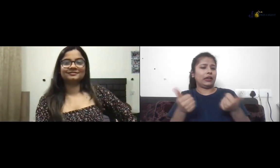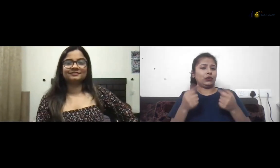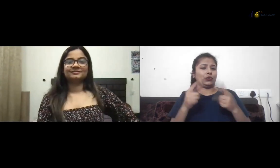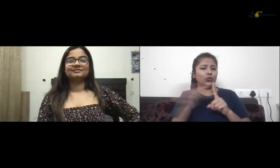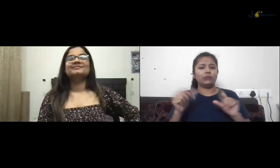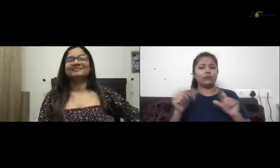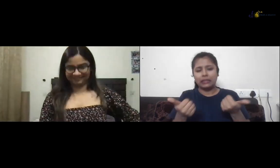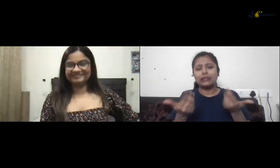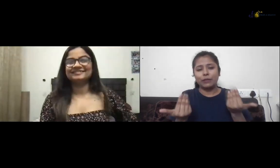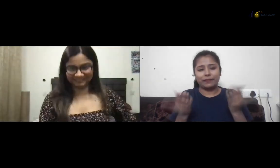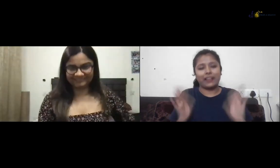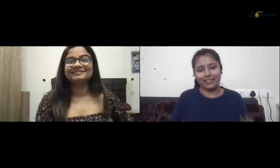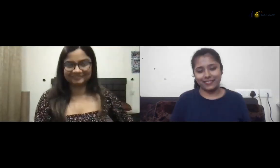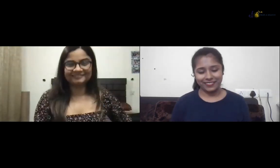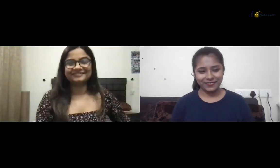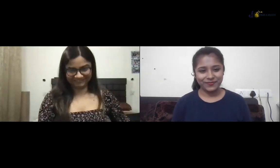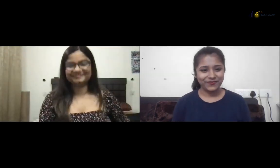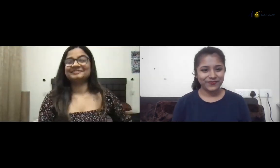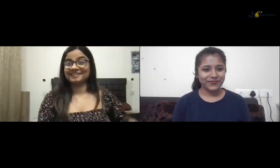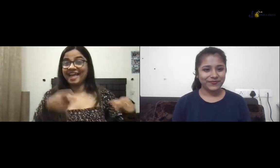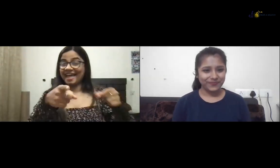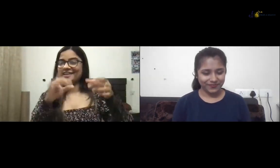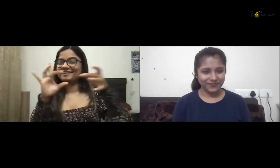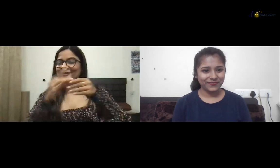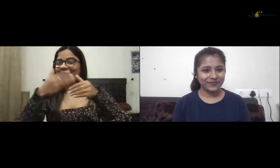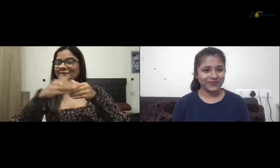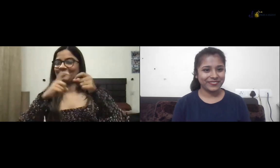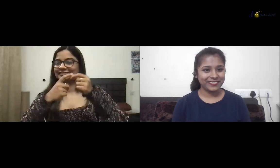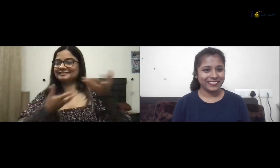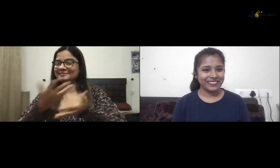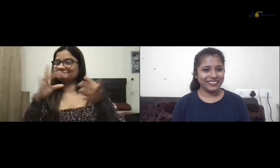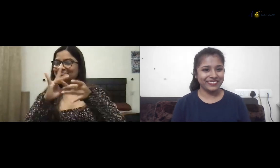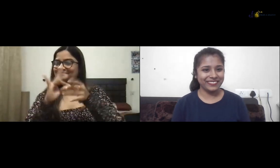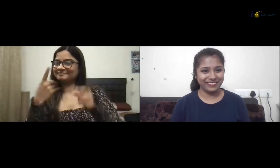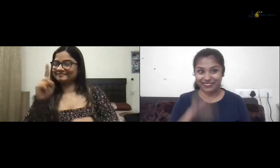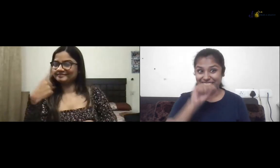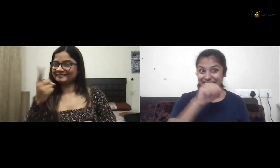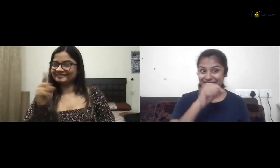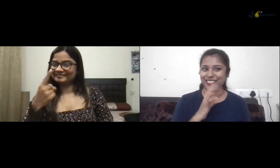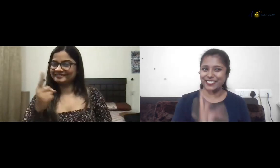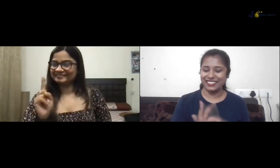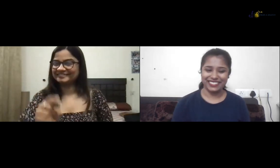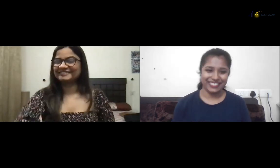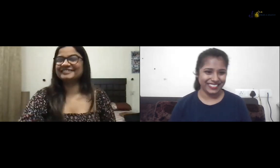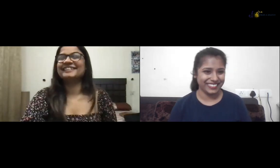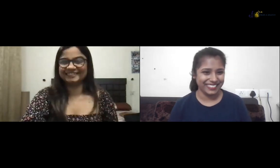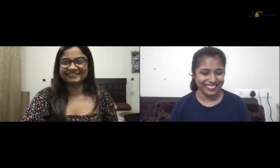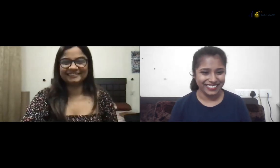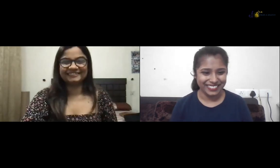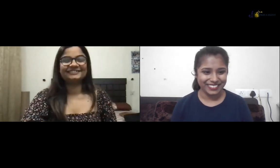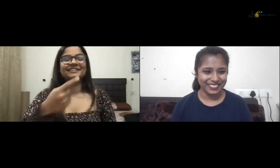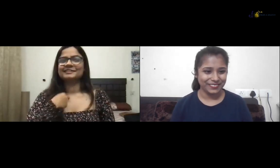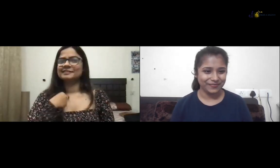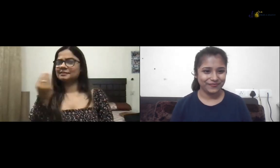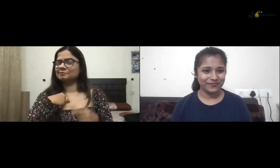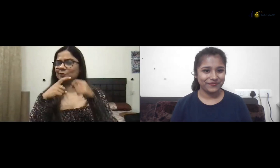I think all the other movements out there, they can also work like me. Yes, right. So hope so we have lots of questions related to your work.